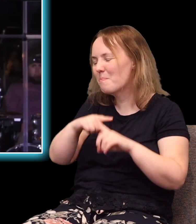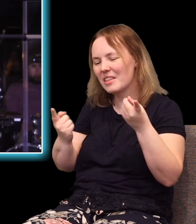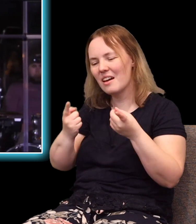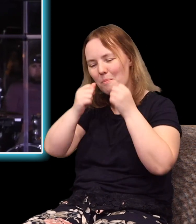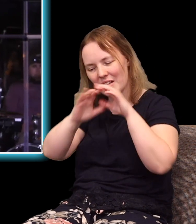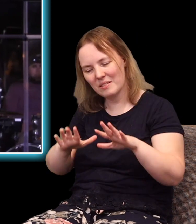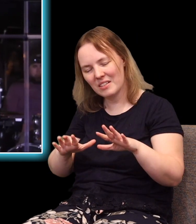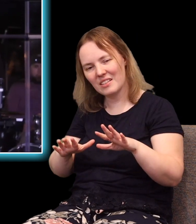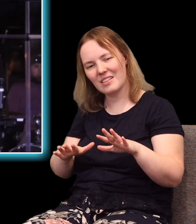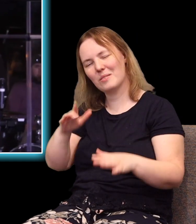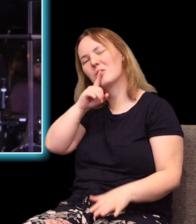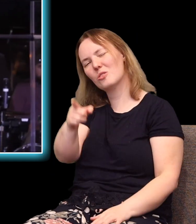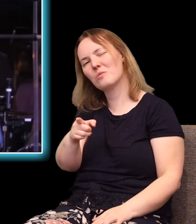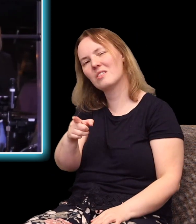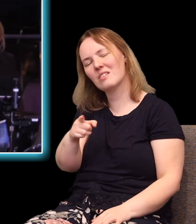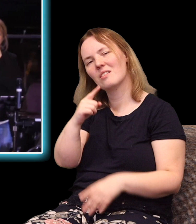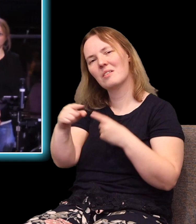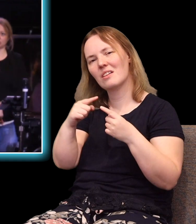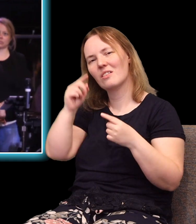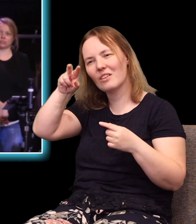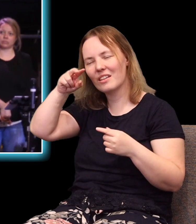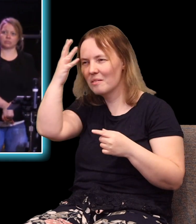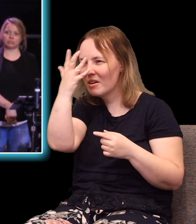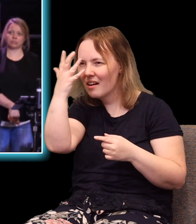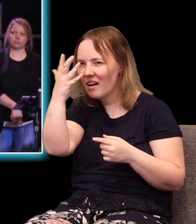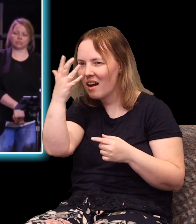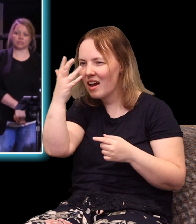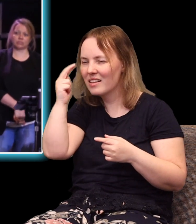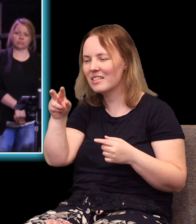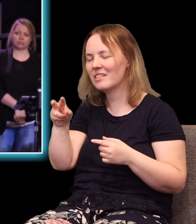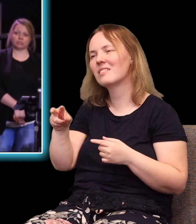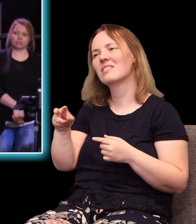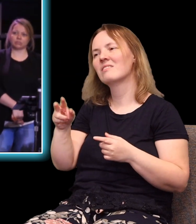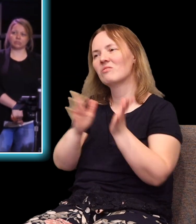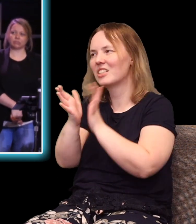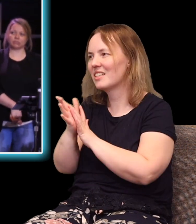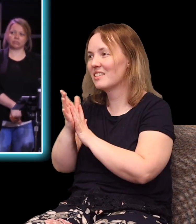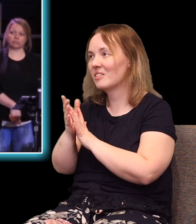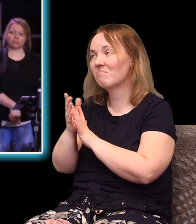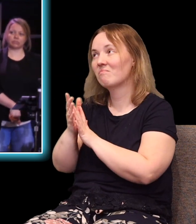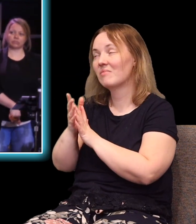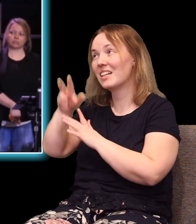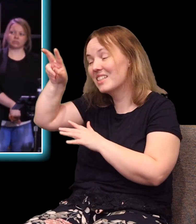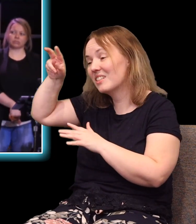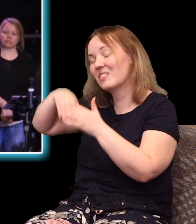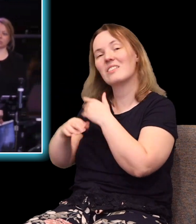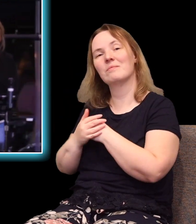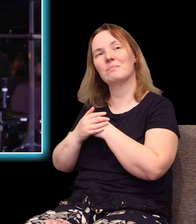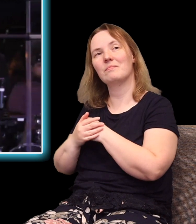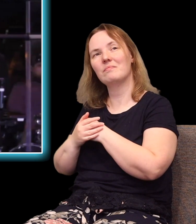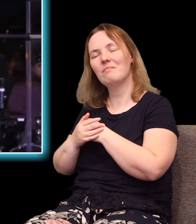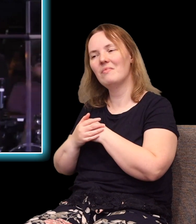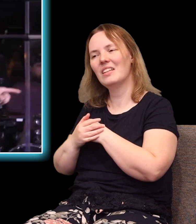that just really blessed me. I thought, that's what it's about. Looking in the mirror and saying, Jesus, I see you in there. Thank you. That's why I worship